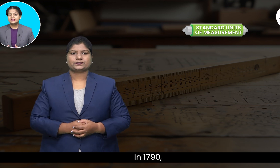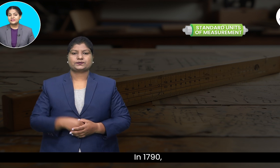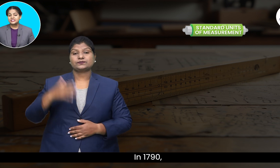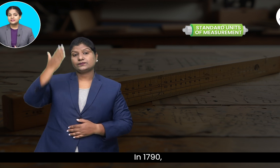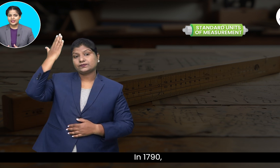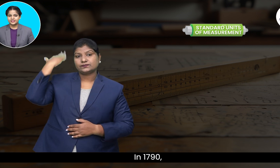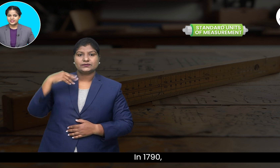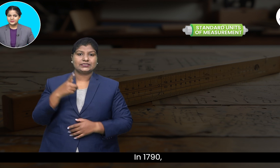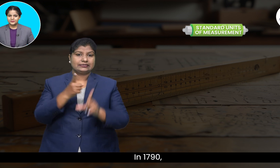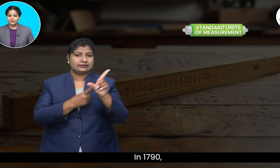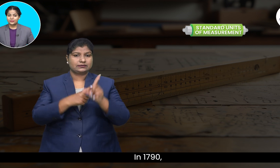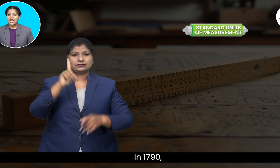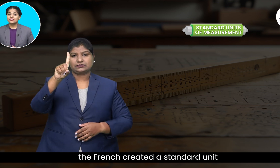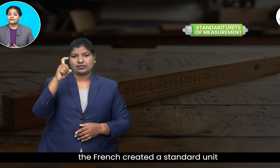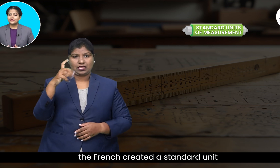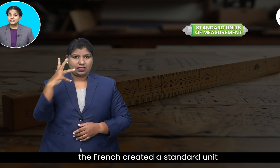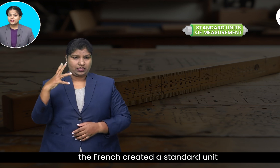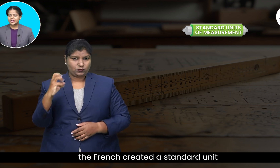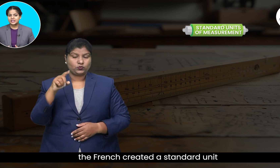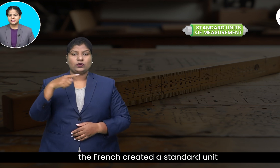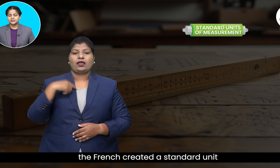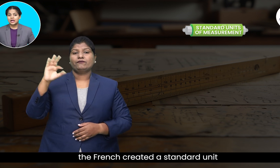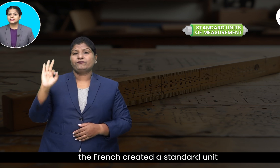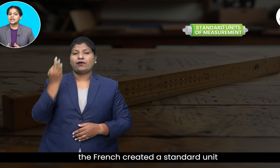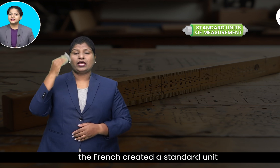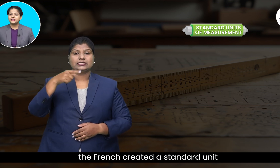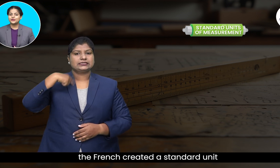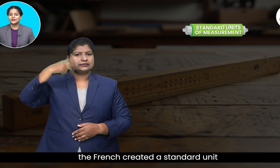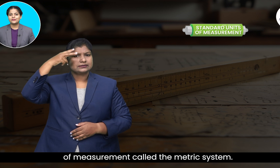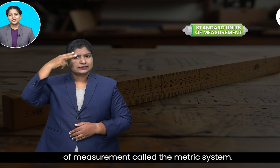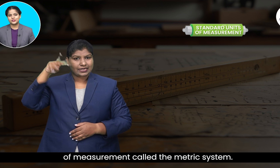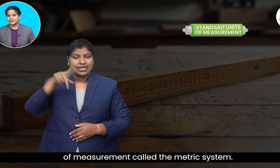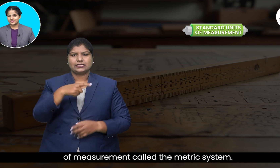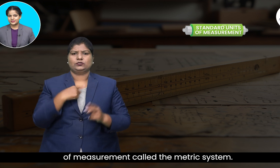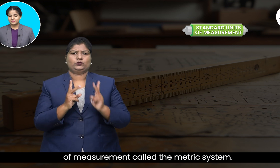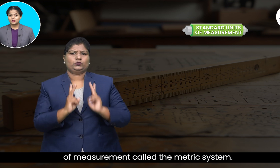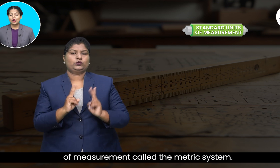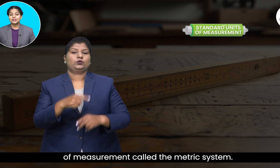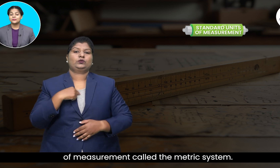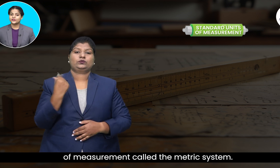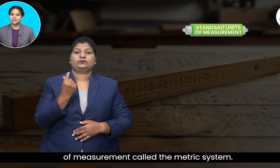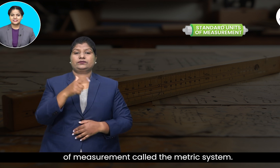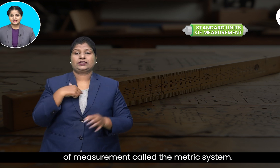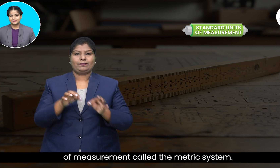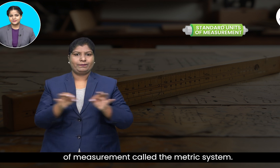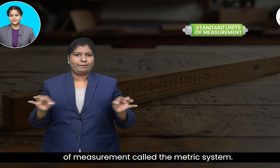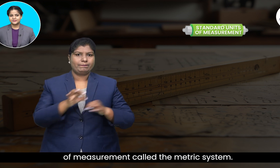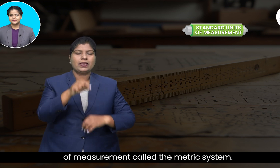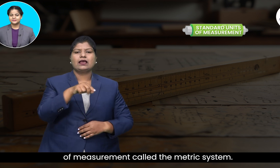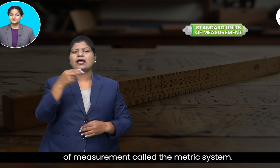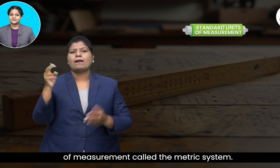In 1790, the French created a standard unit of measurement called the metric system.